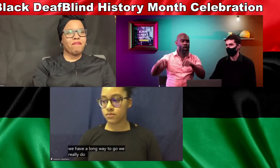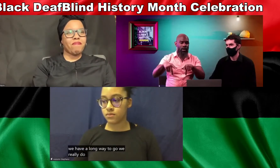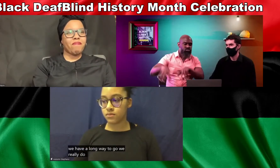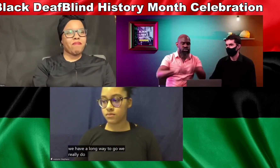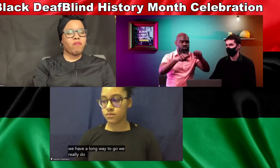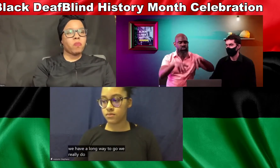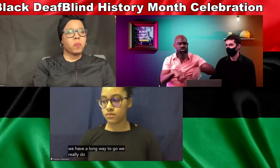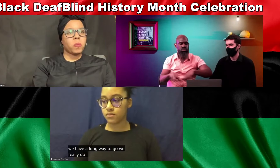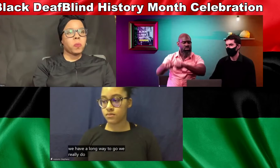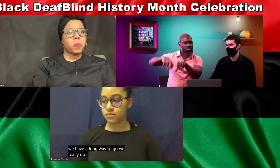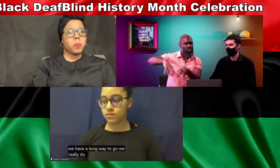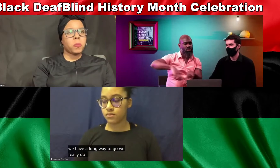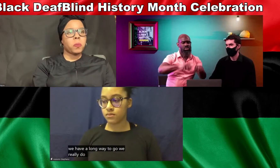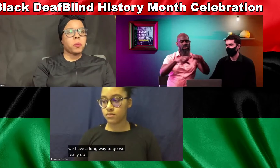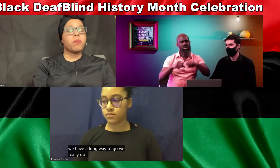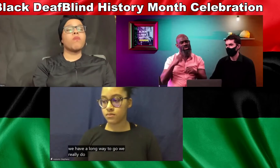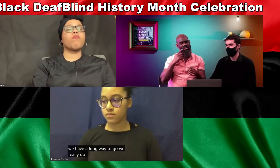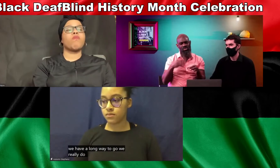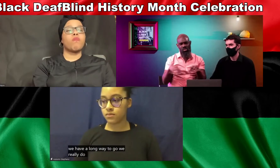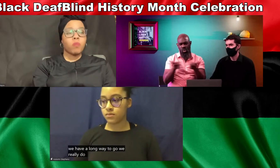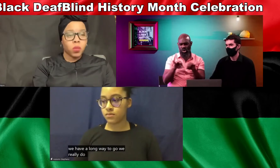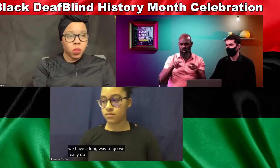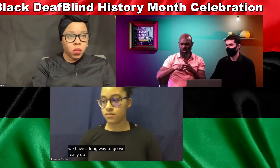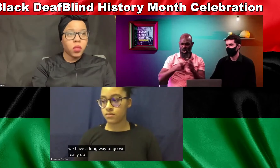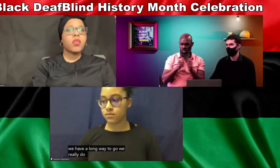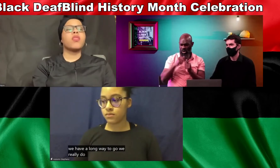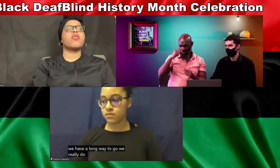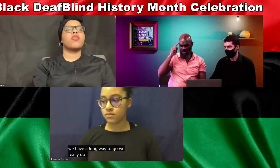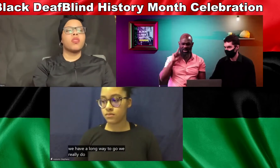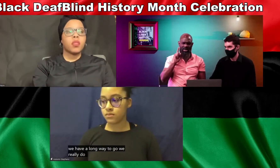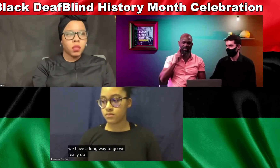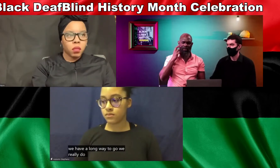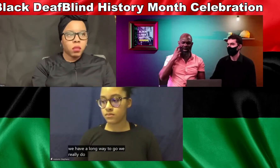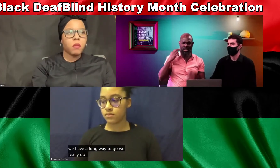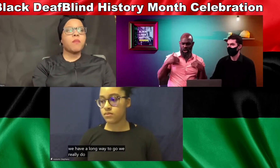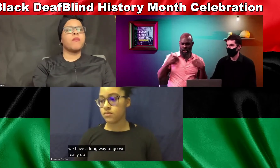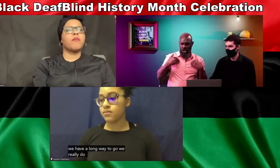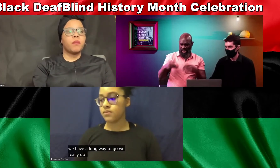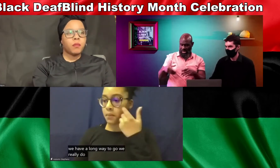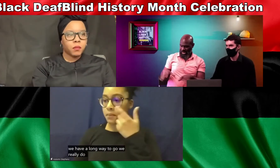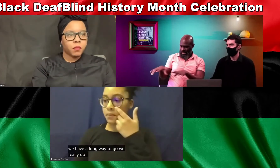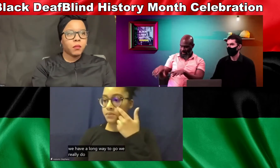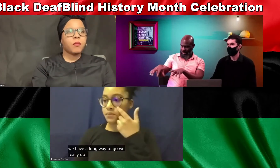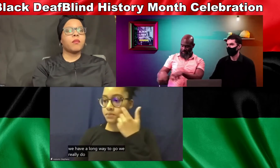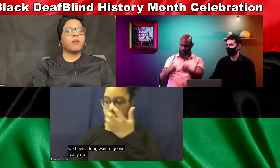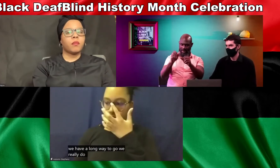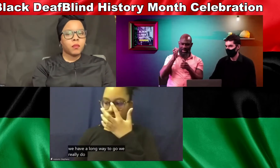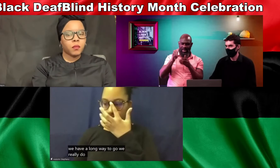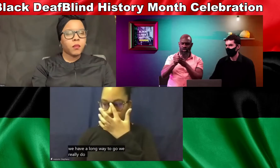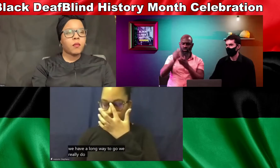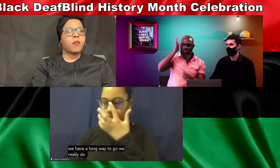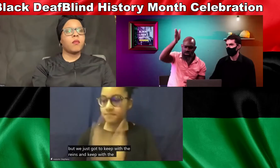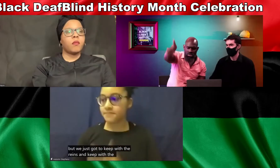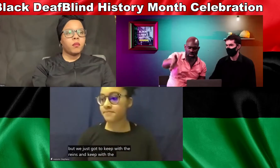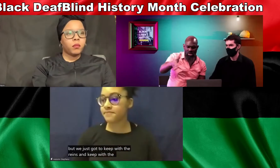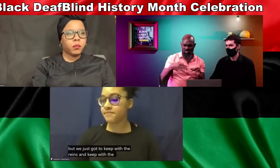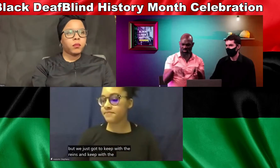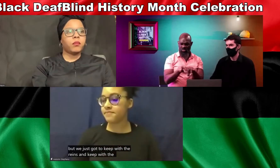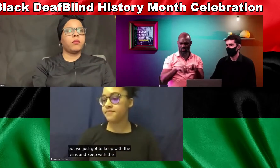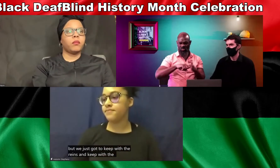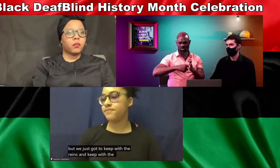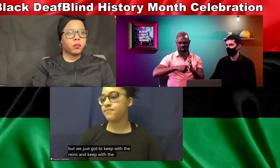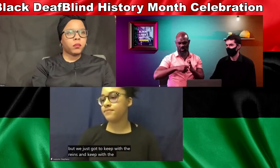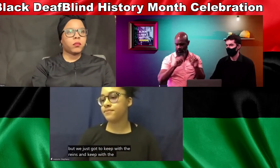But we just gotta keep with the reins and keep with the challenges as deaf-blind